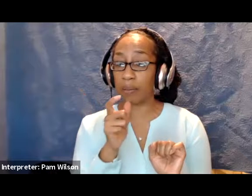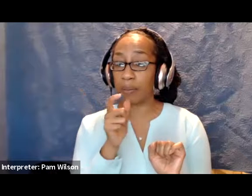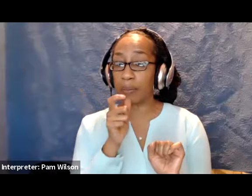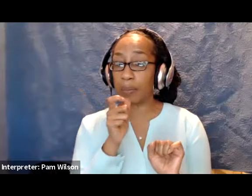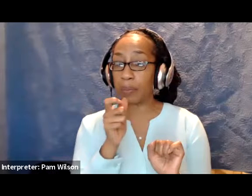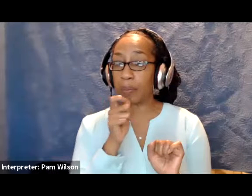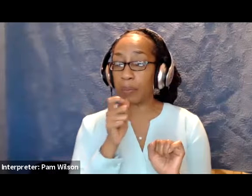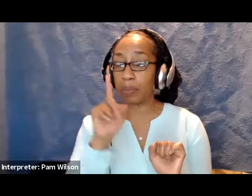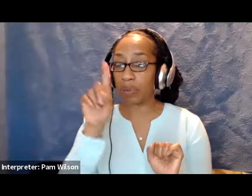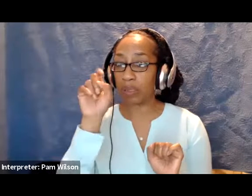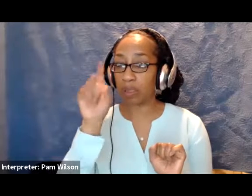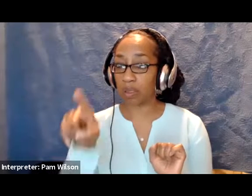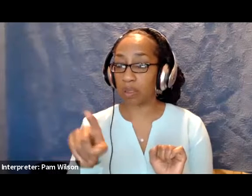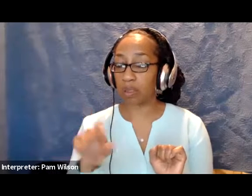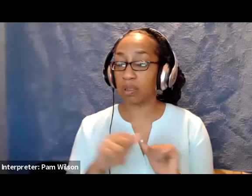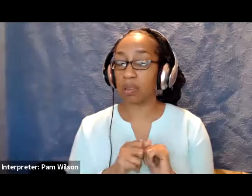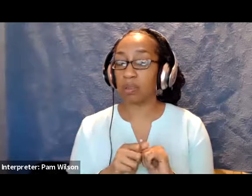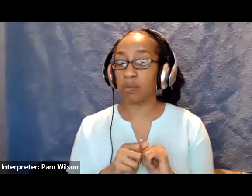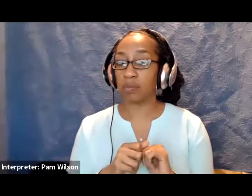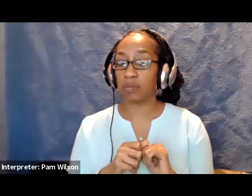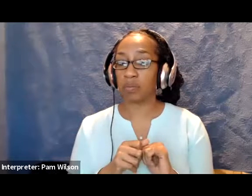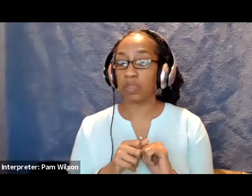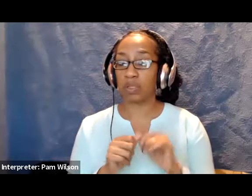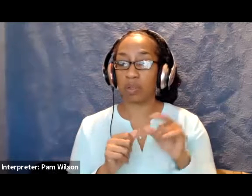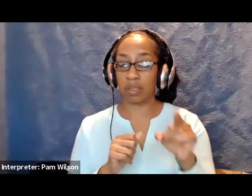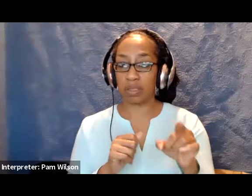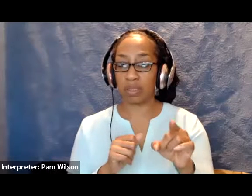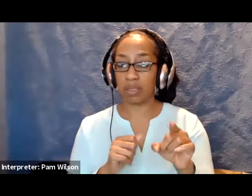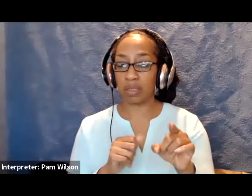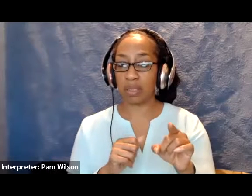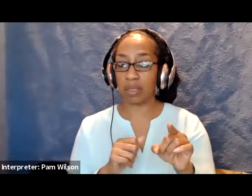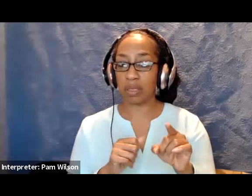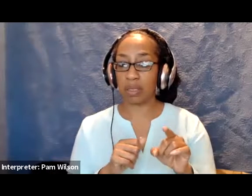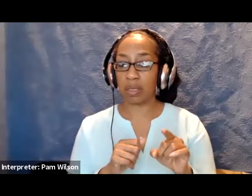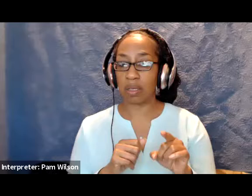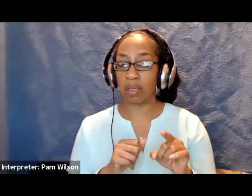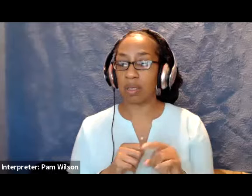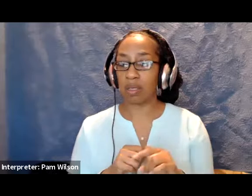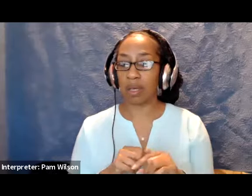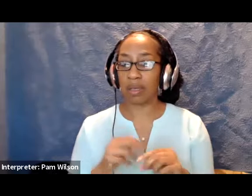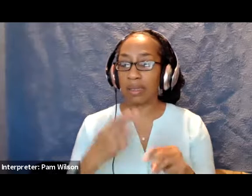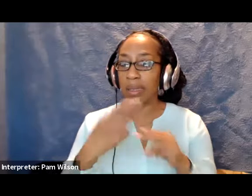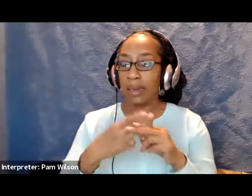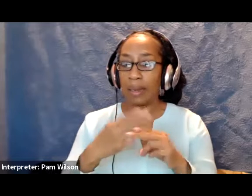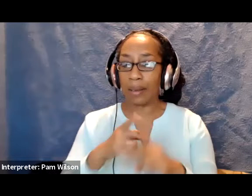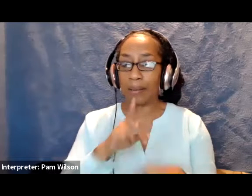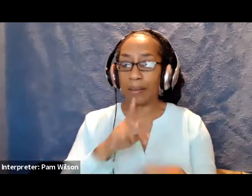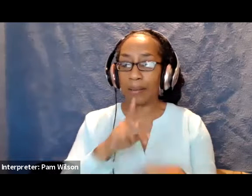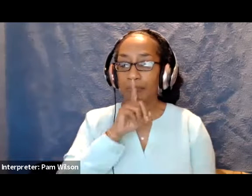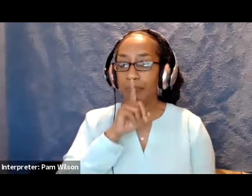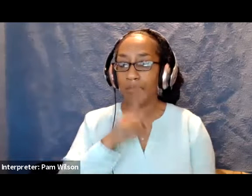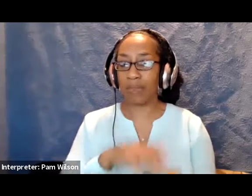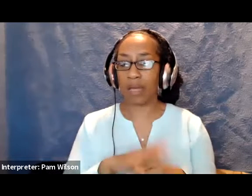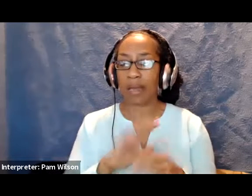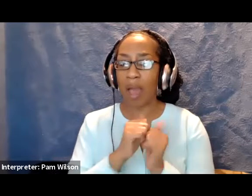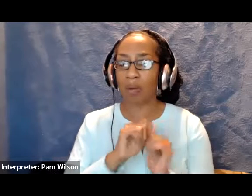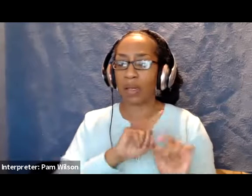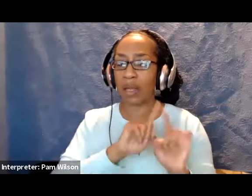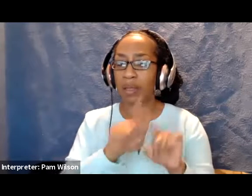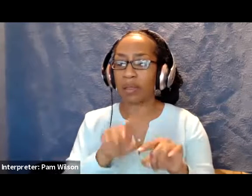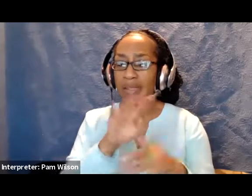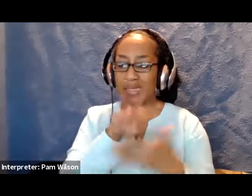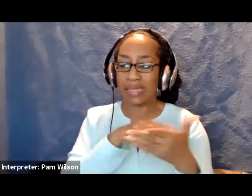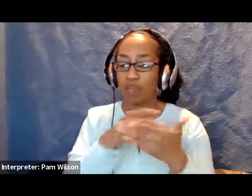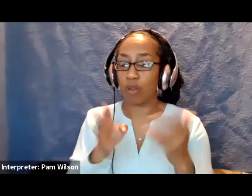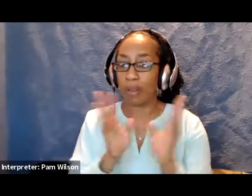asked the question. So here's an anonymous attendee. How can I schedule a meeting? And you just type the answer in.